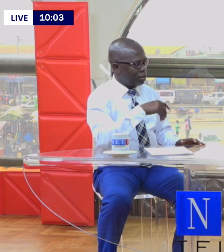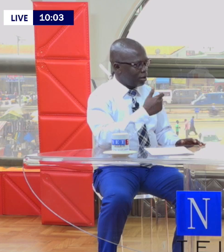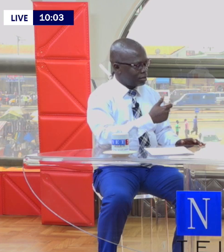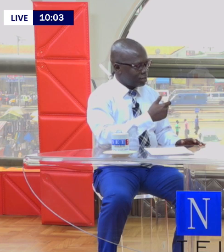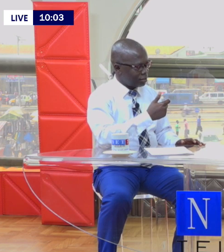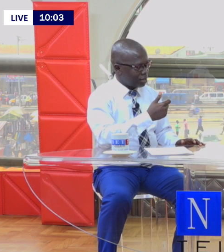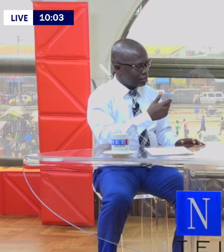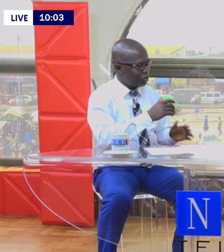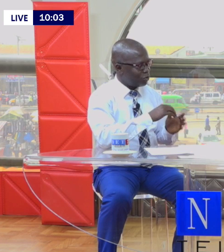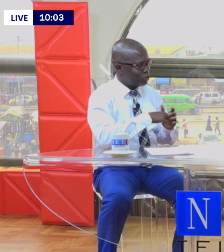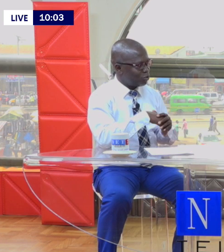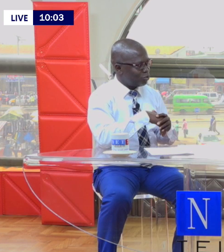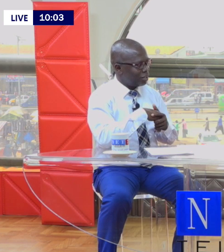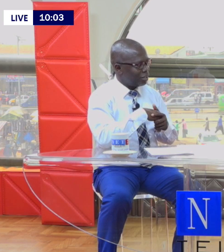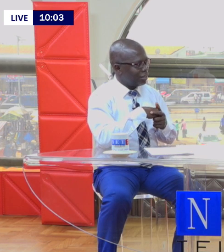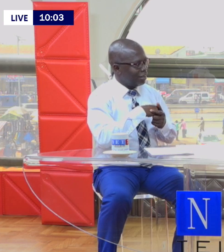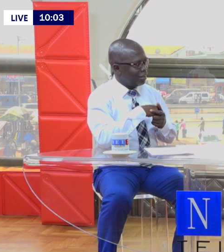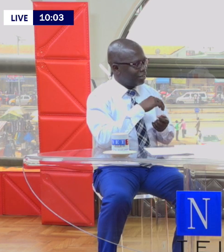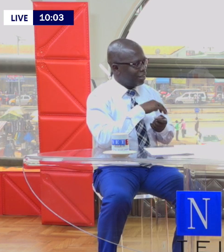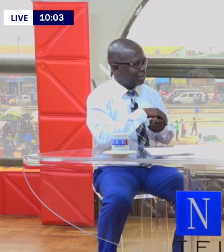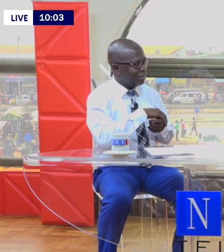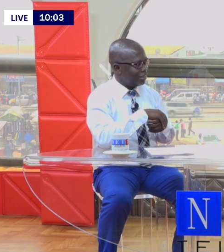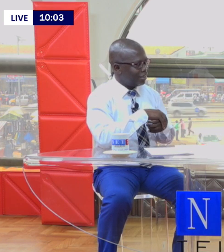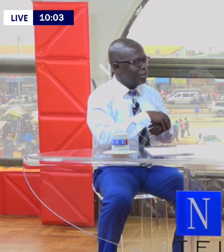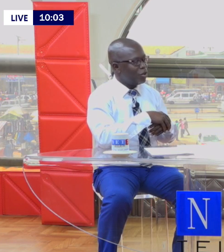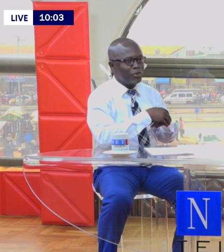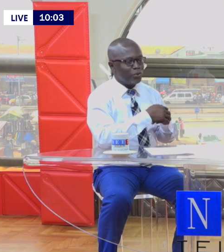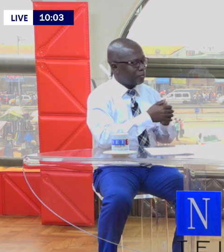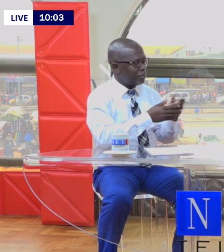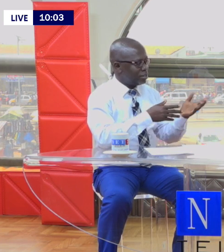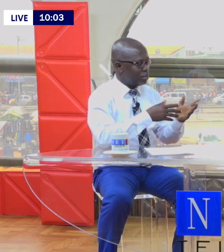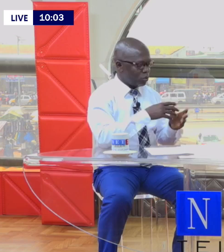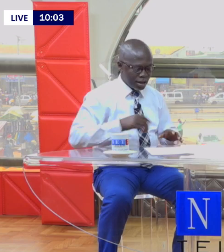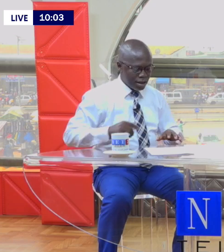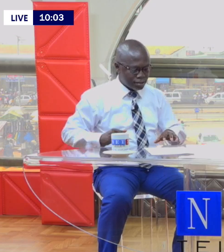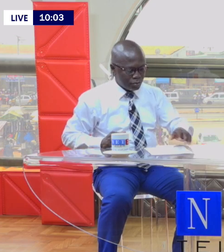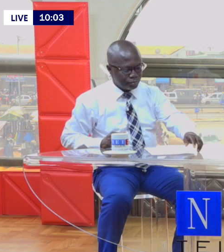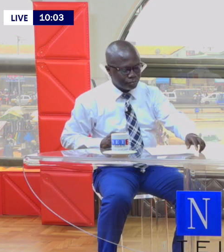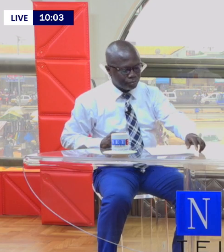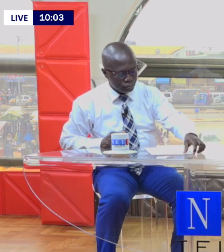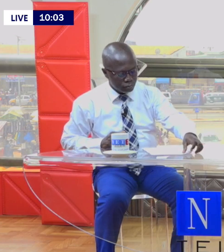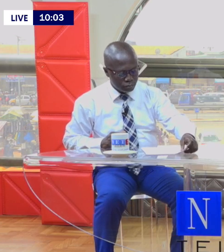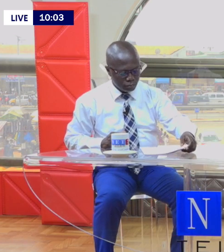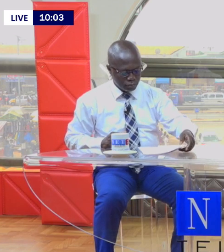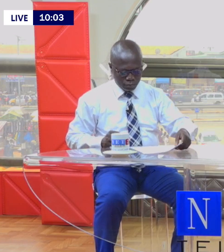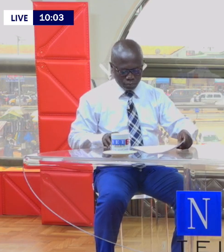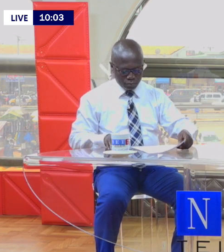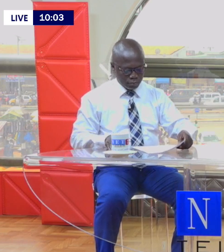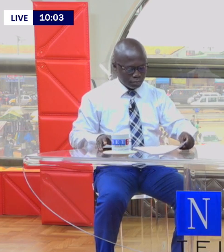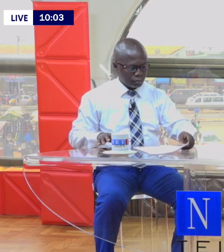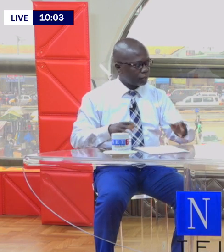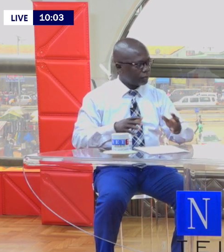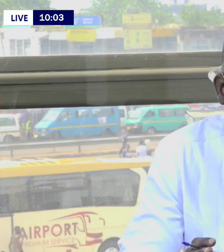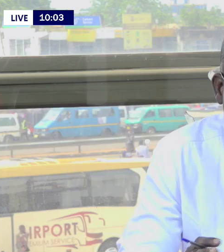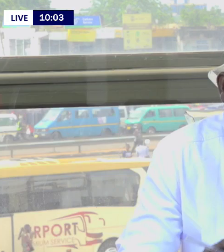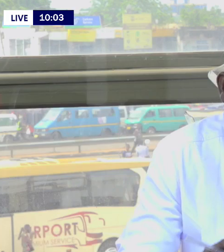we be corner am hand sanitizer also we to for treat yourself we to say mama nti was asem no yo ye be che tie